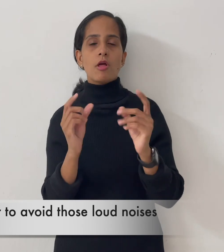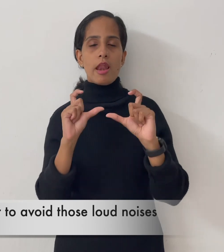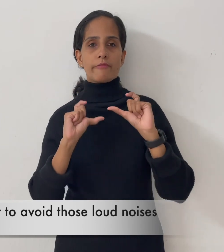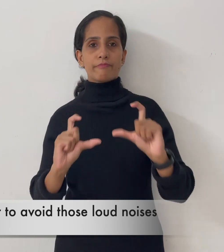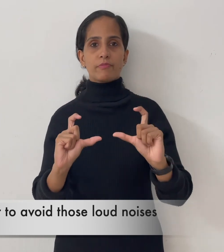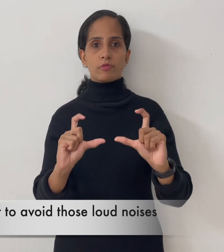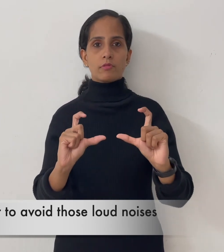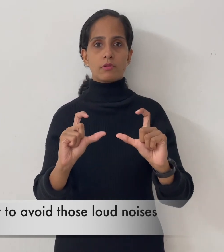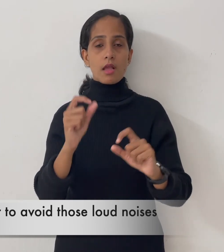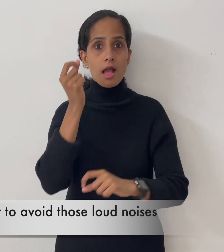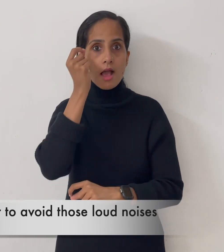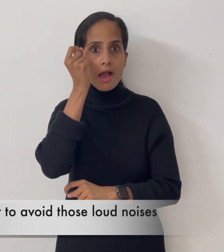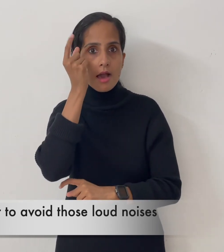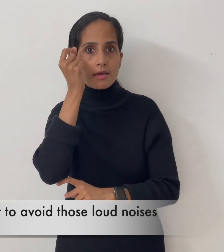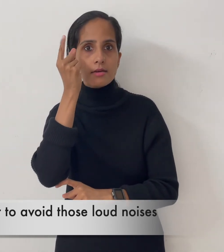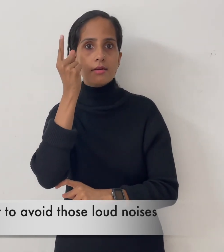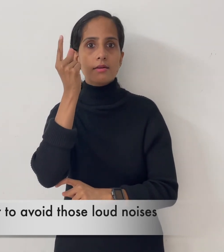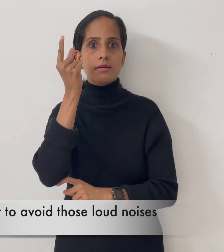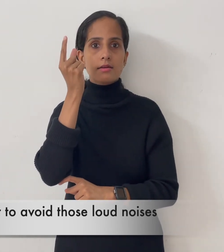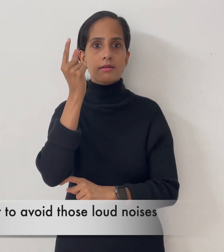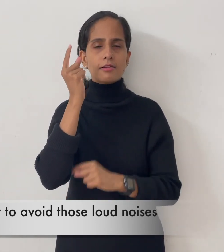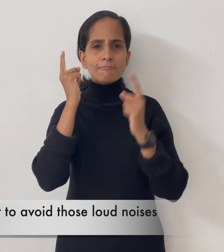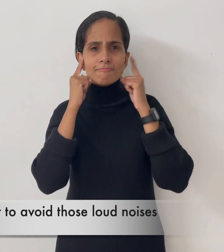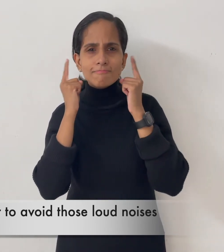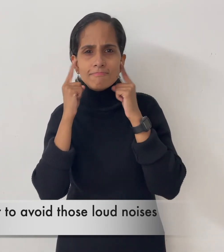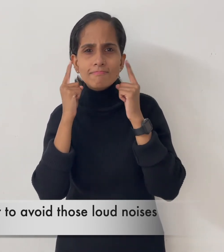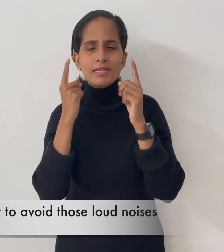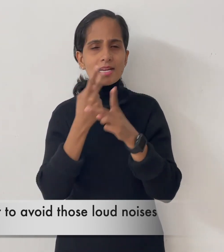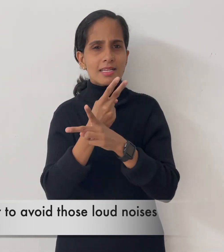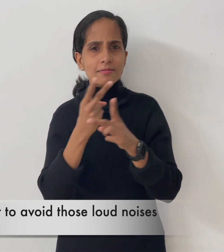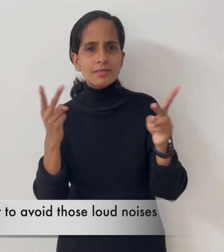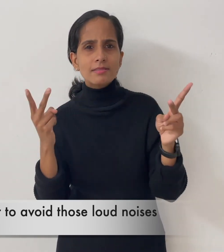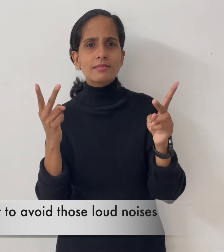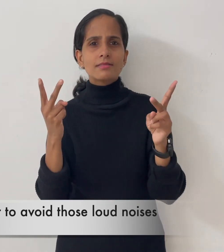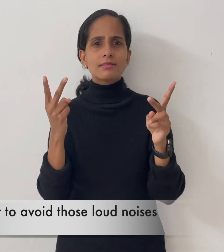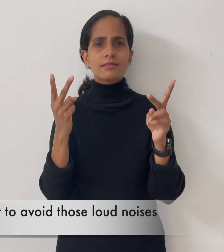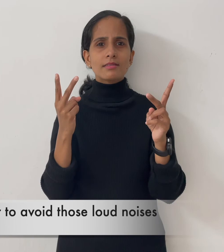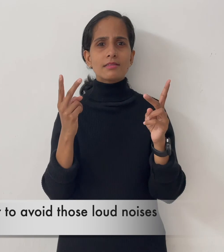So better to avoid those loud noises,